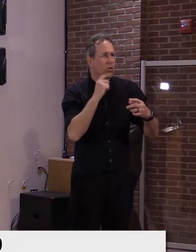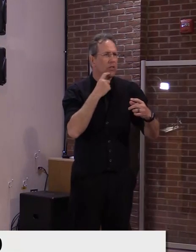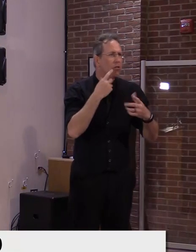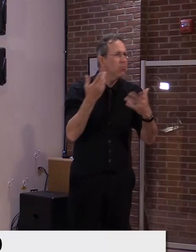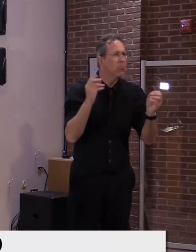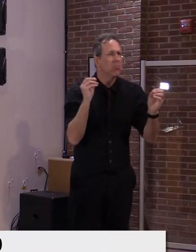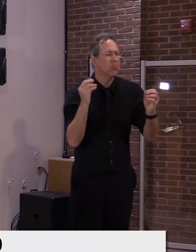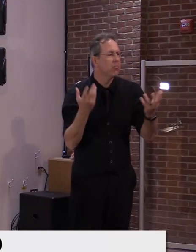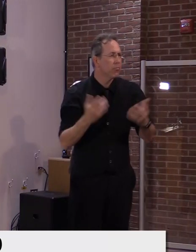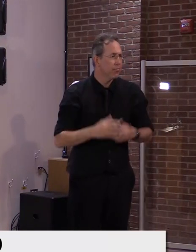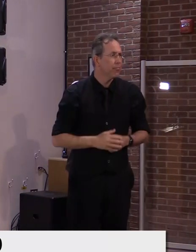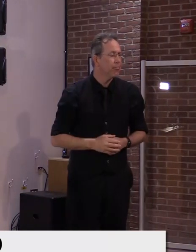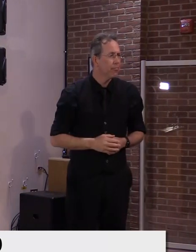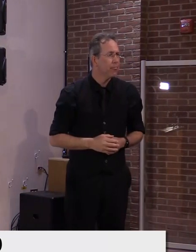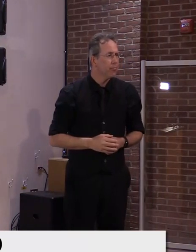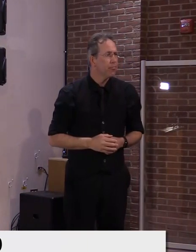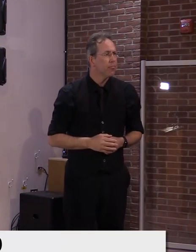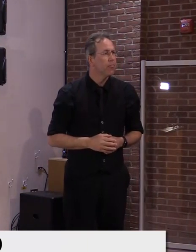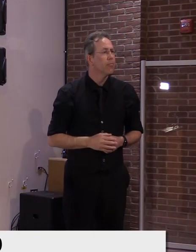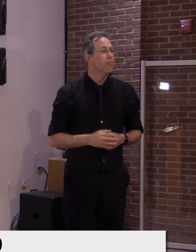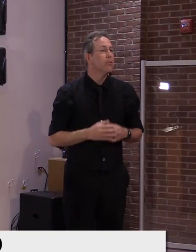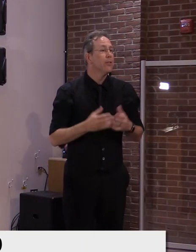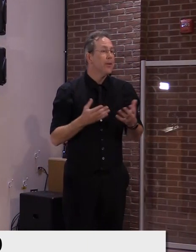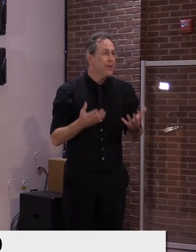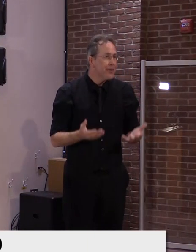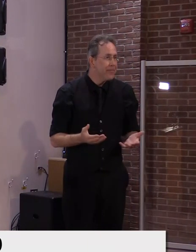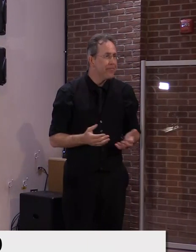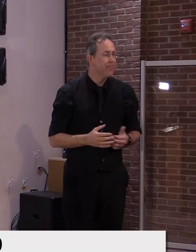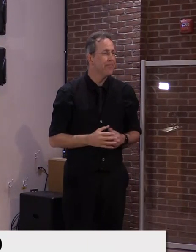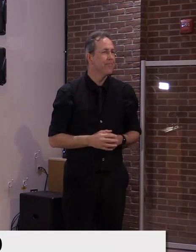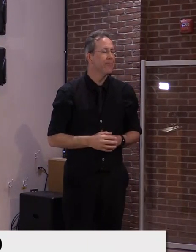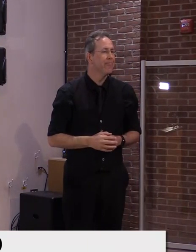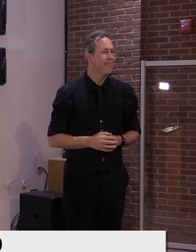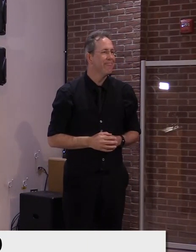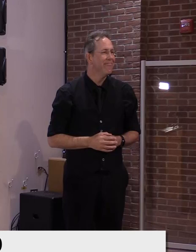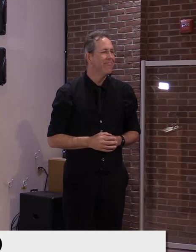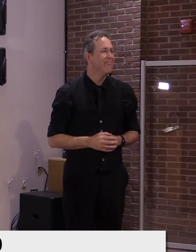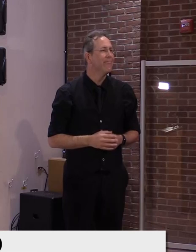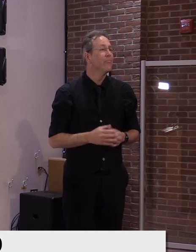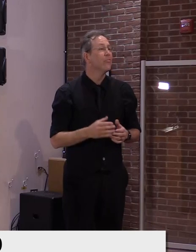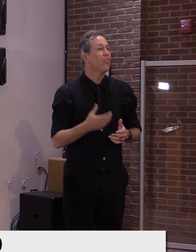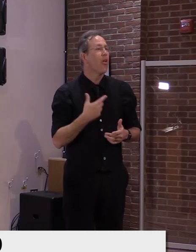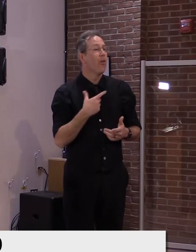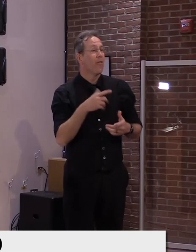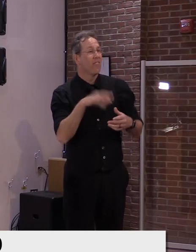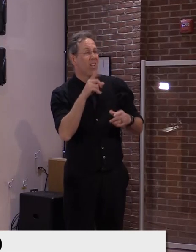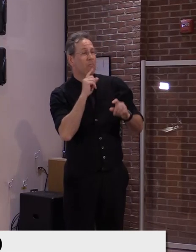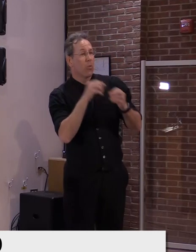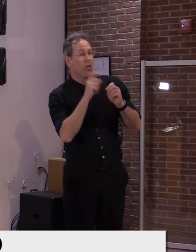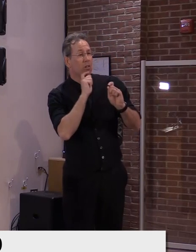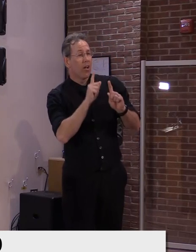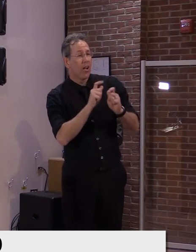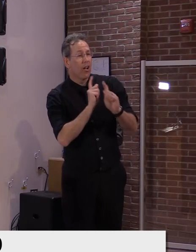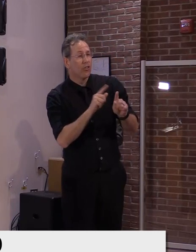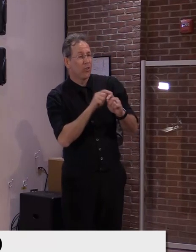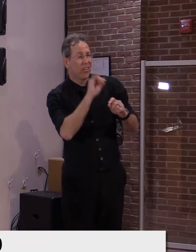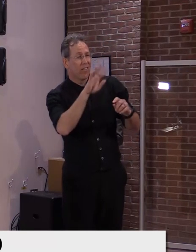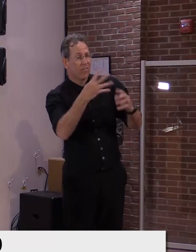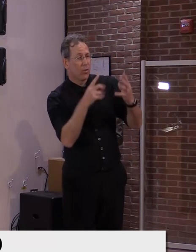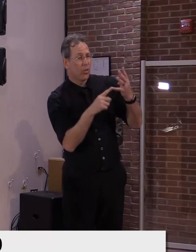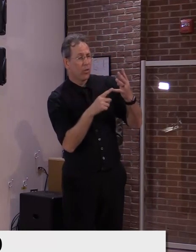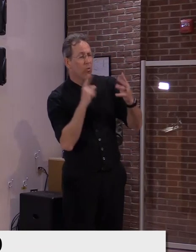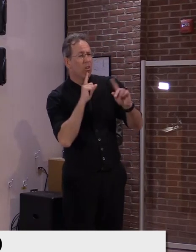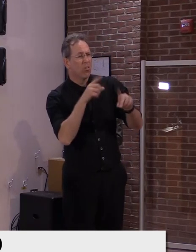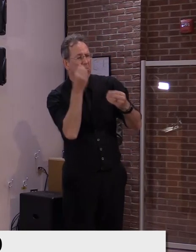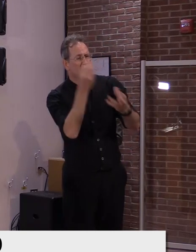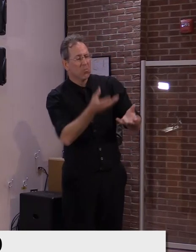more learning to come, but clearly it's going to be instructive for the ACIP,